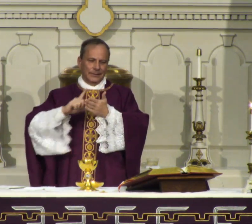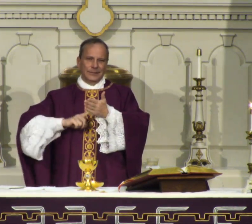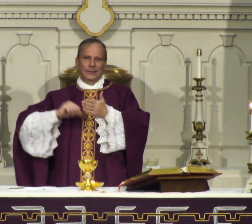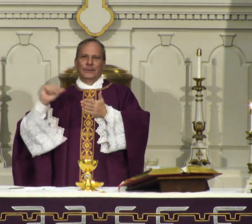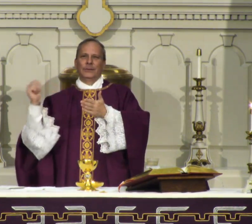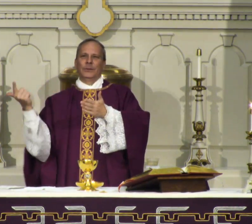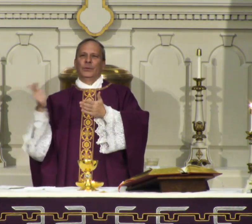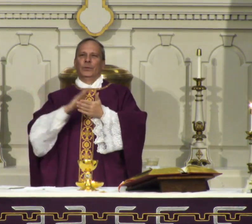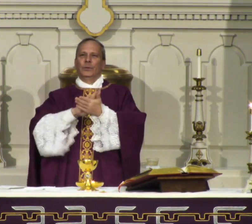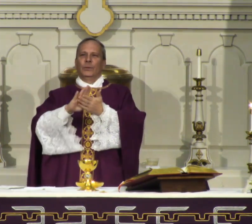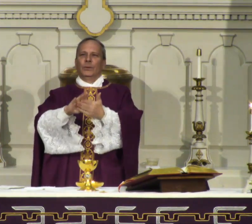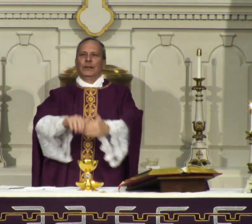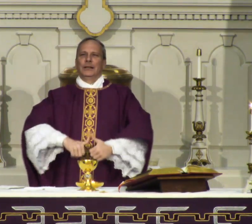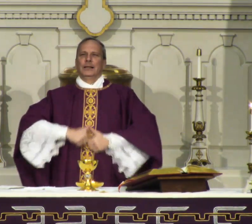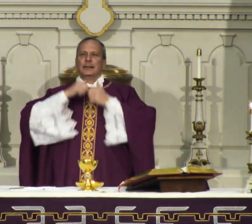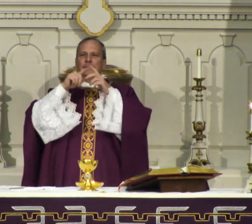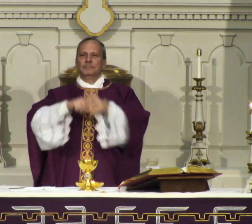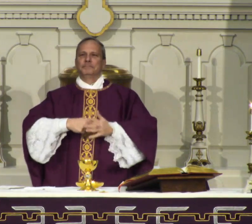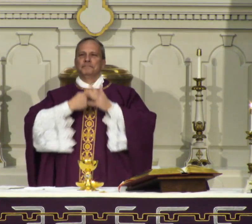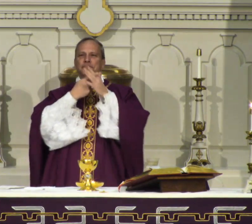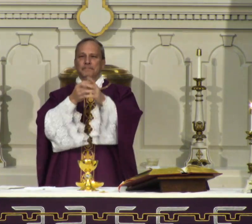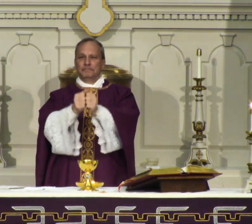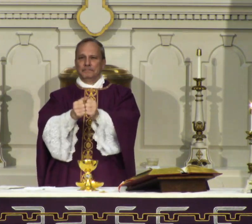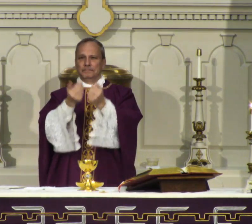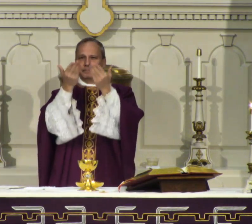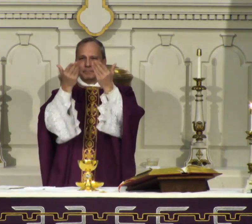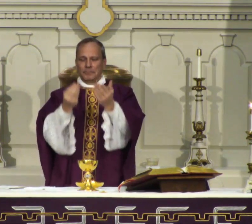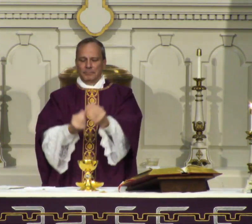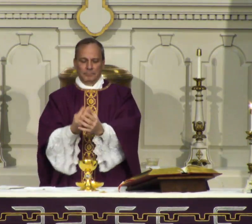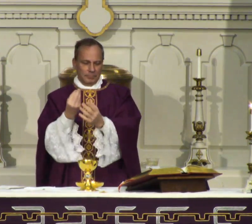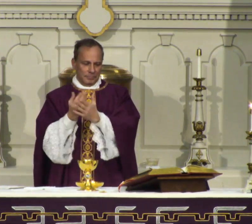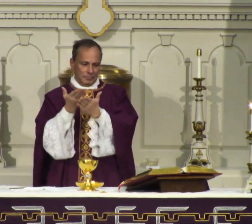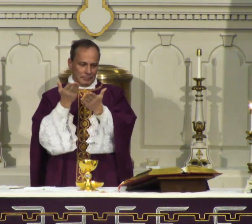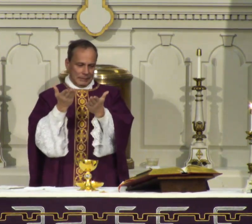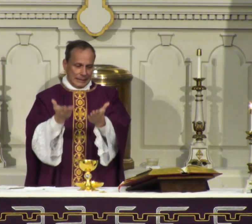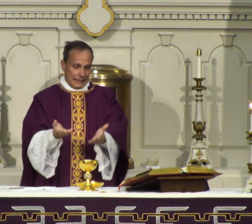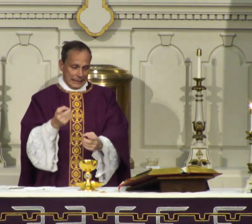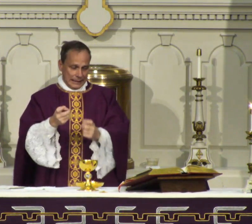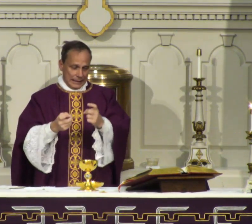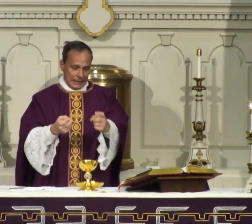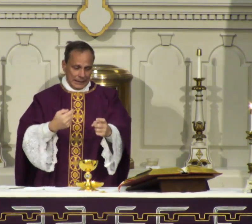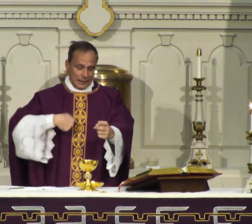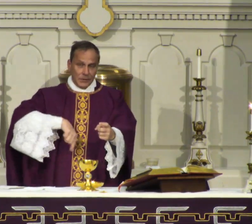You are indeed holy, O Lord, the fount of all holiness.